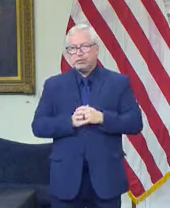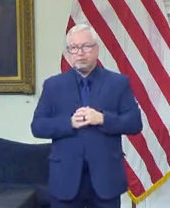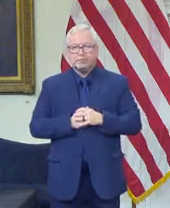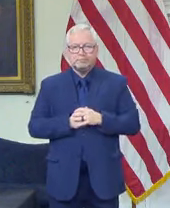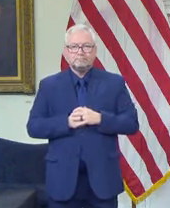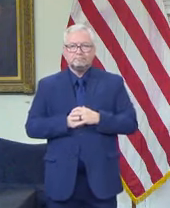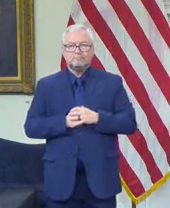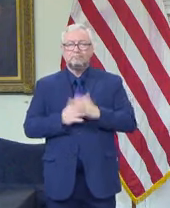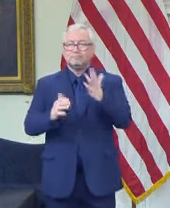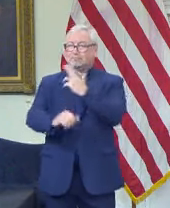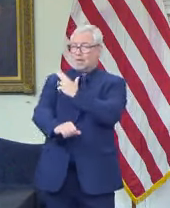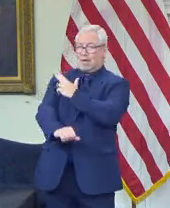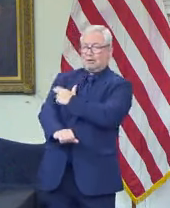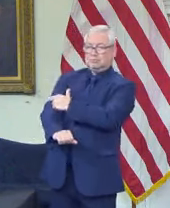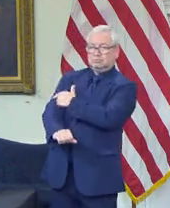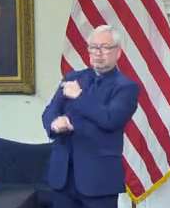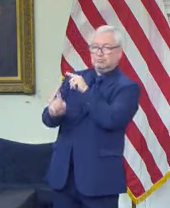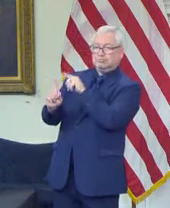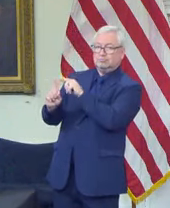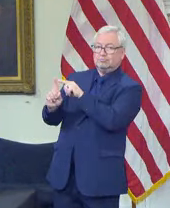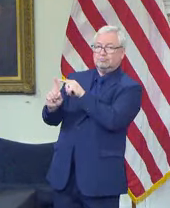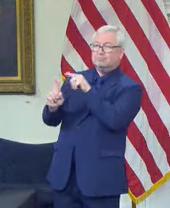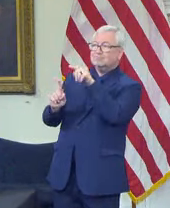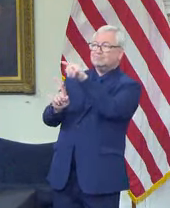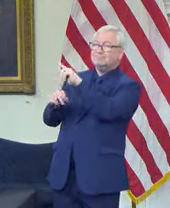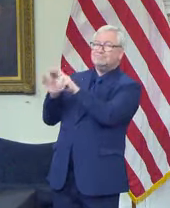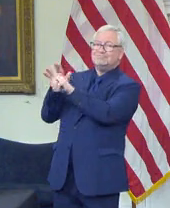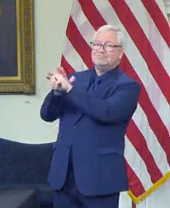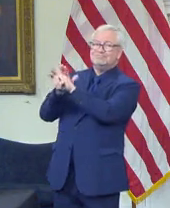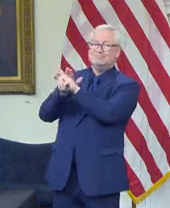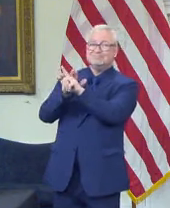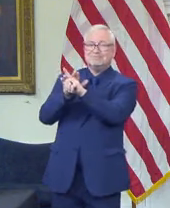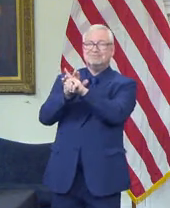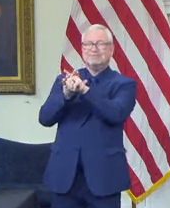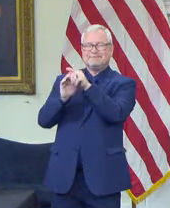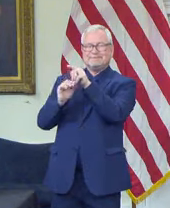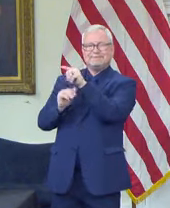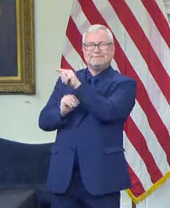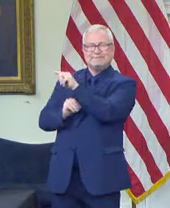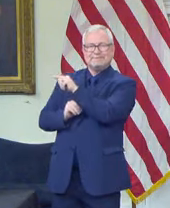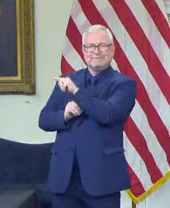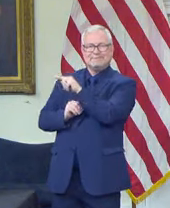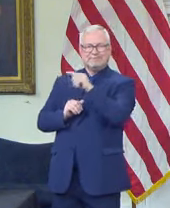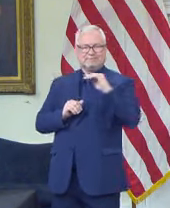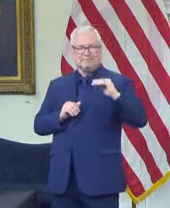Hospitalizations in Maryland peaked on January 11th at